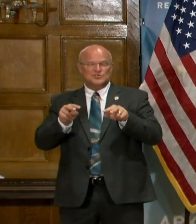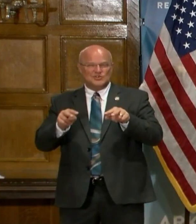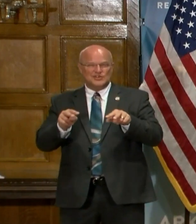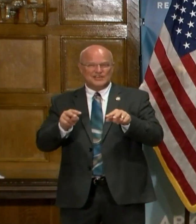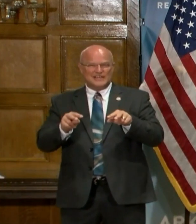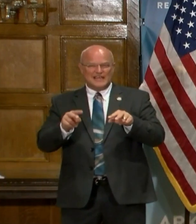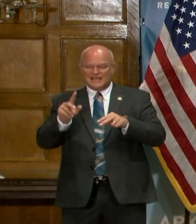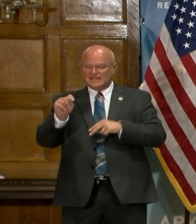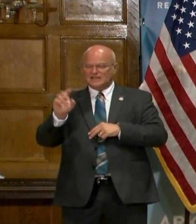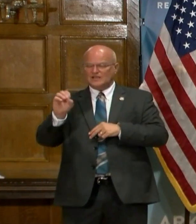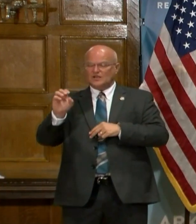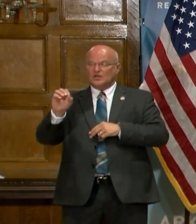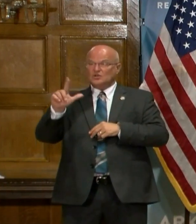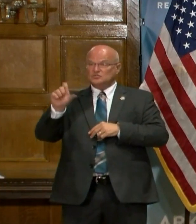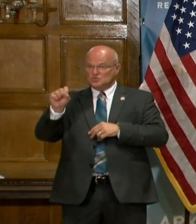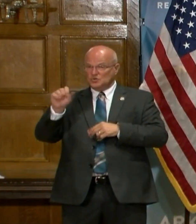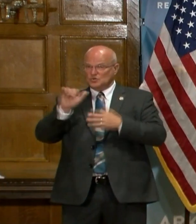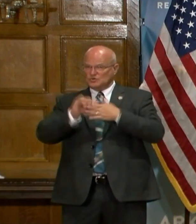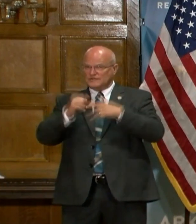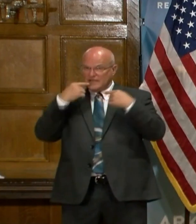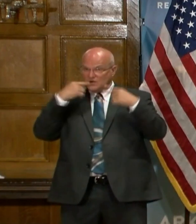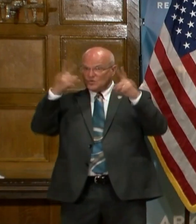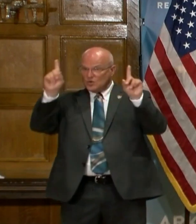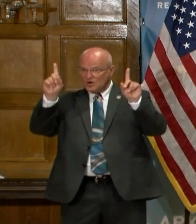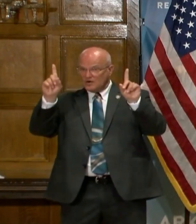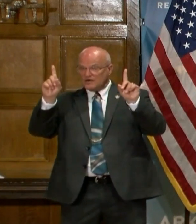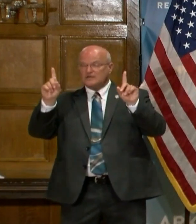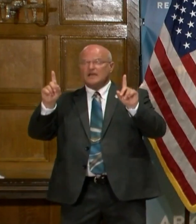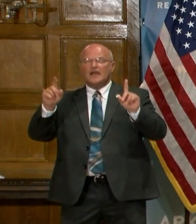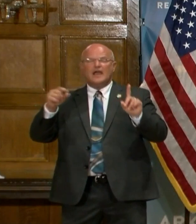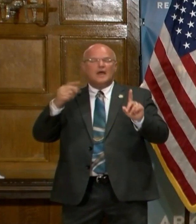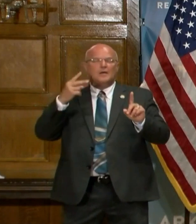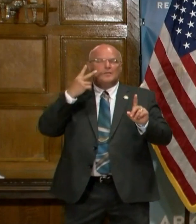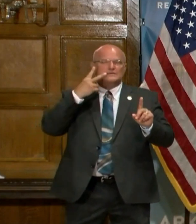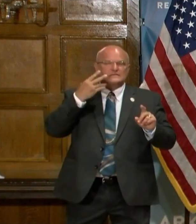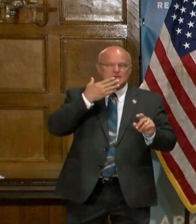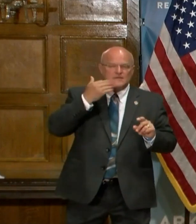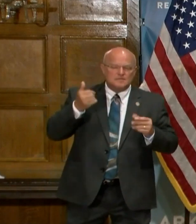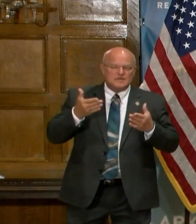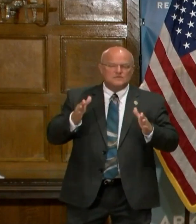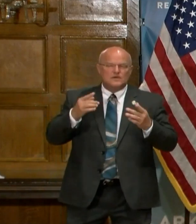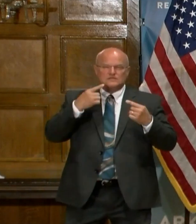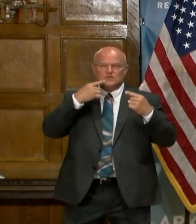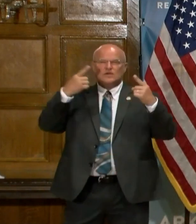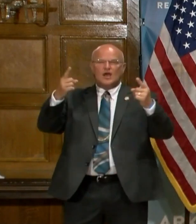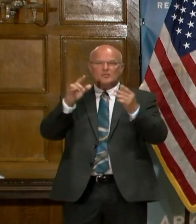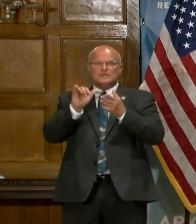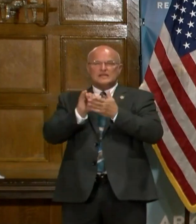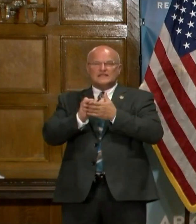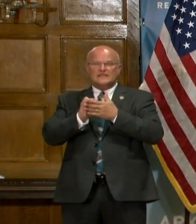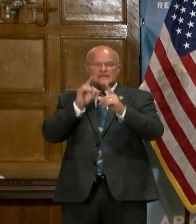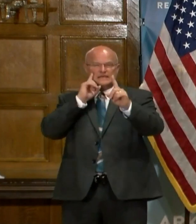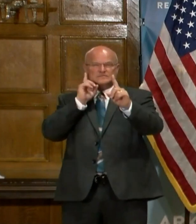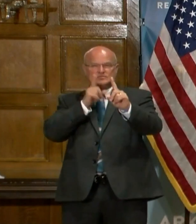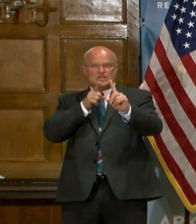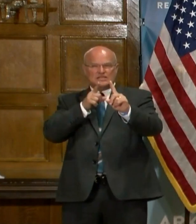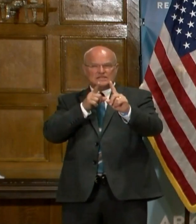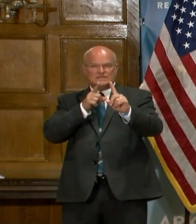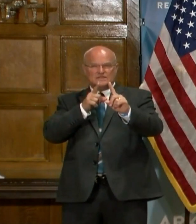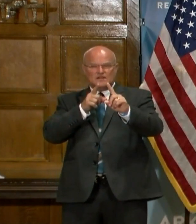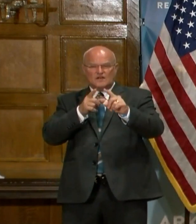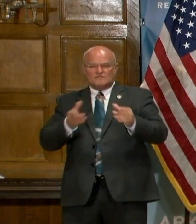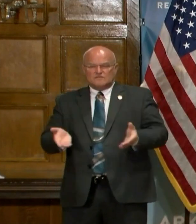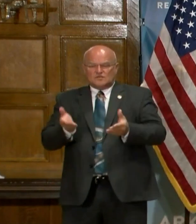at tools that work, and we will see what is the best way to accomplish the objective